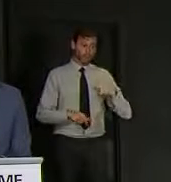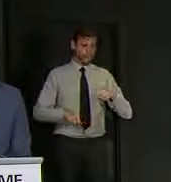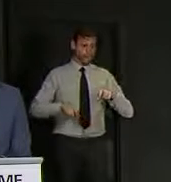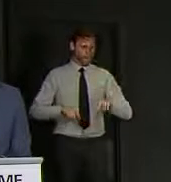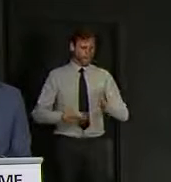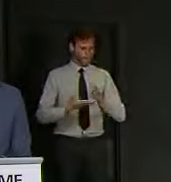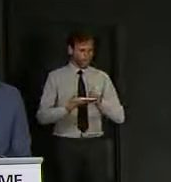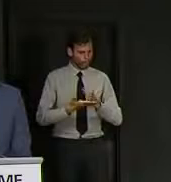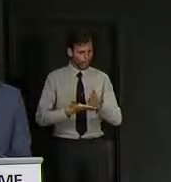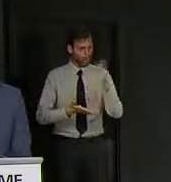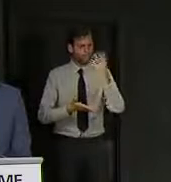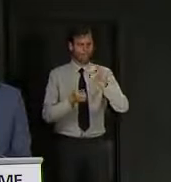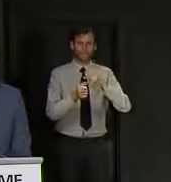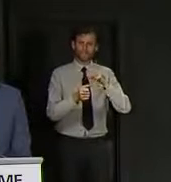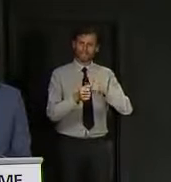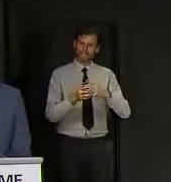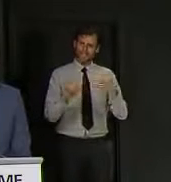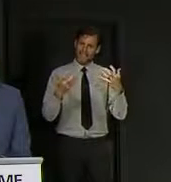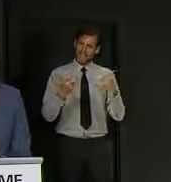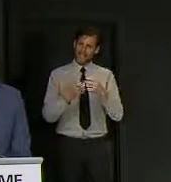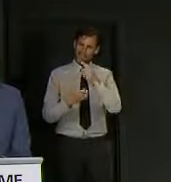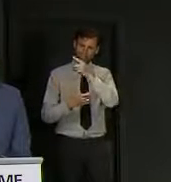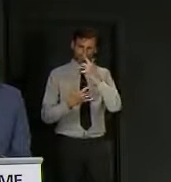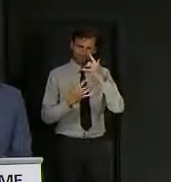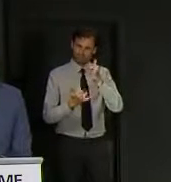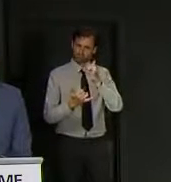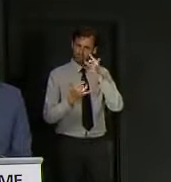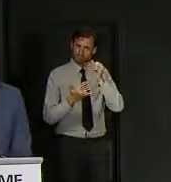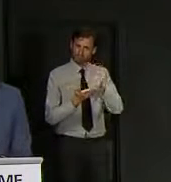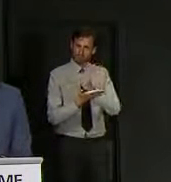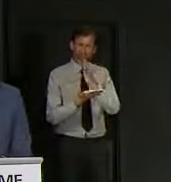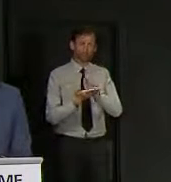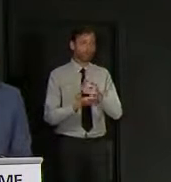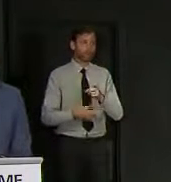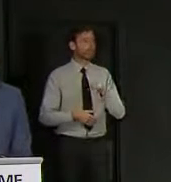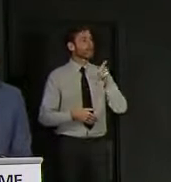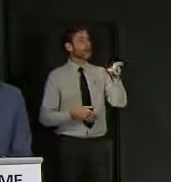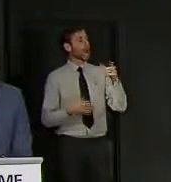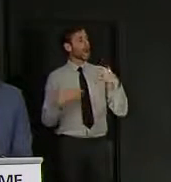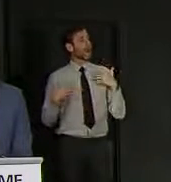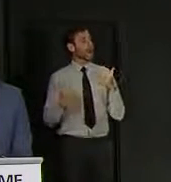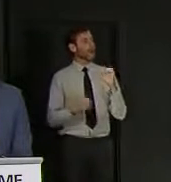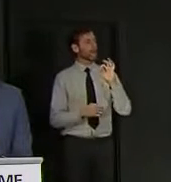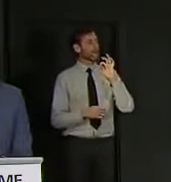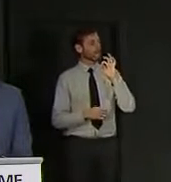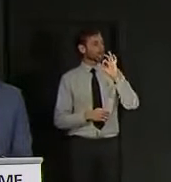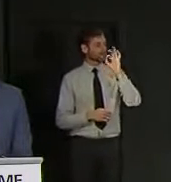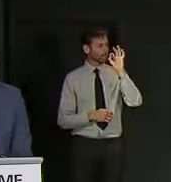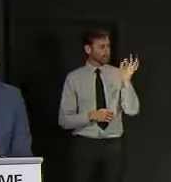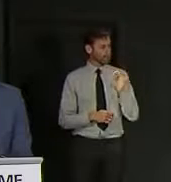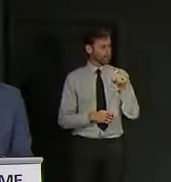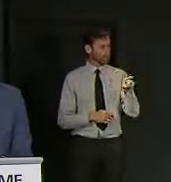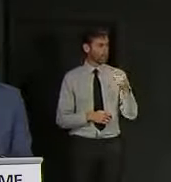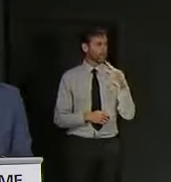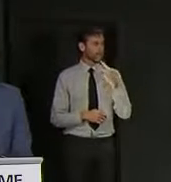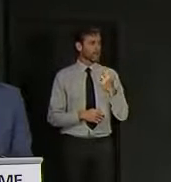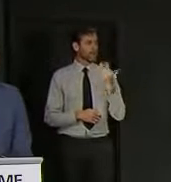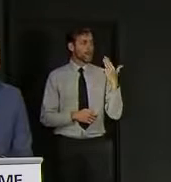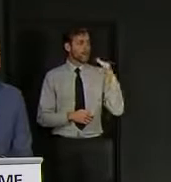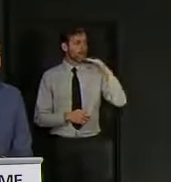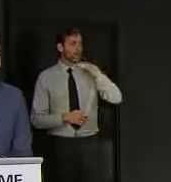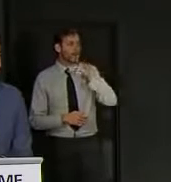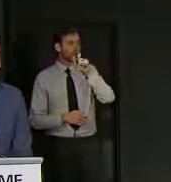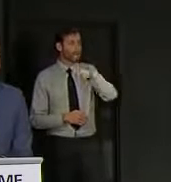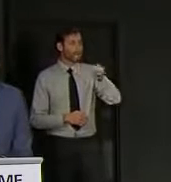these measures? And a second question to the Health Secretary, if I may. In terms of reports that more than 900 patients